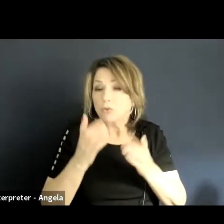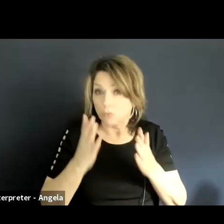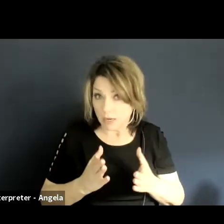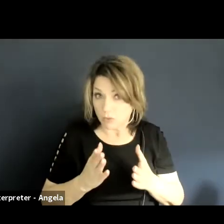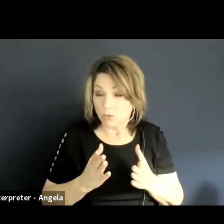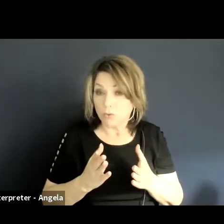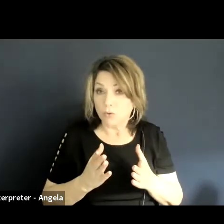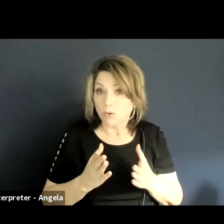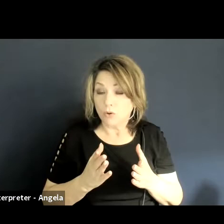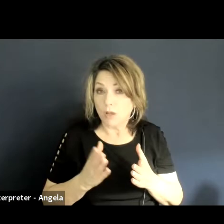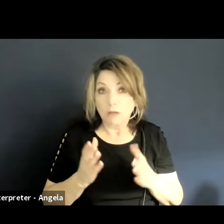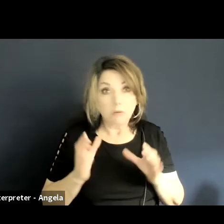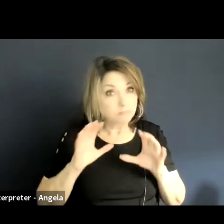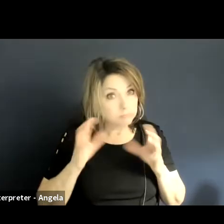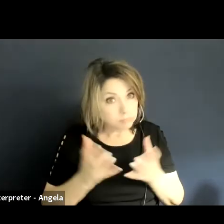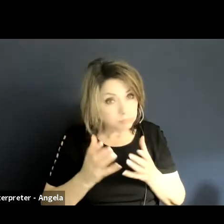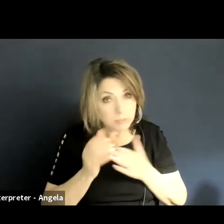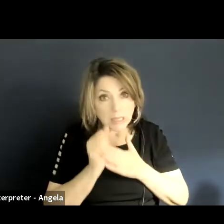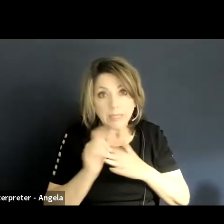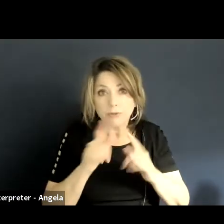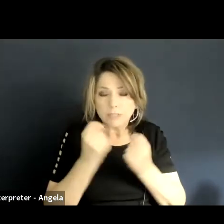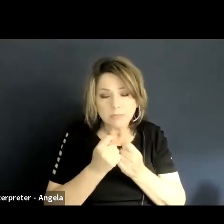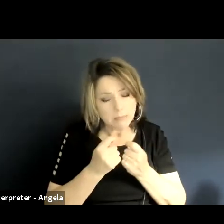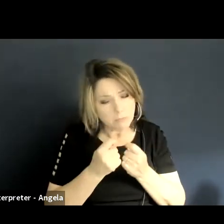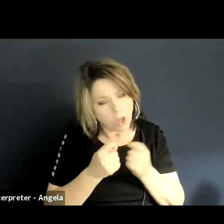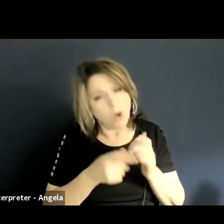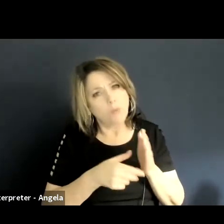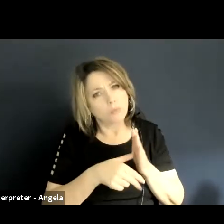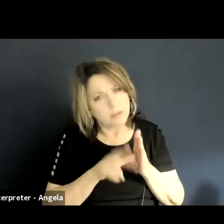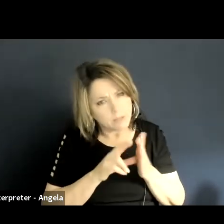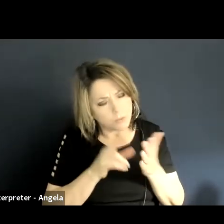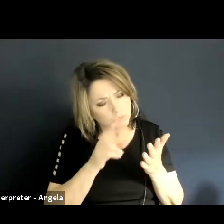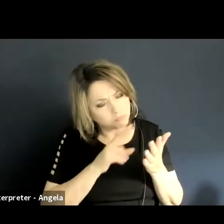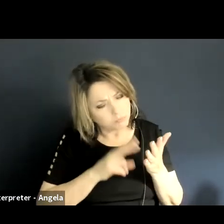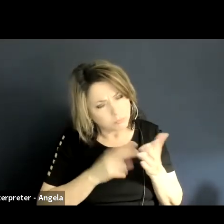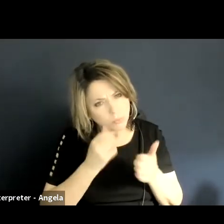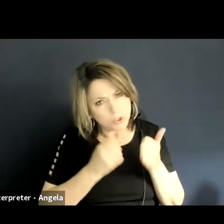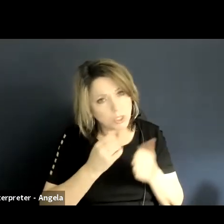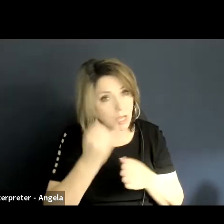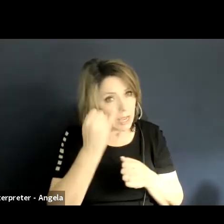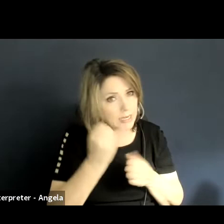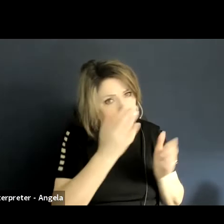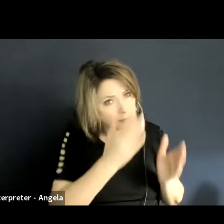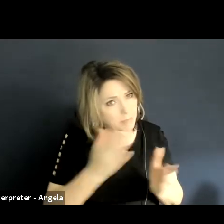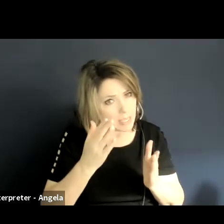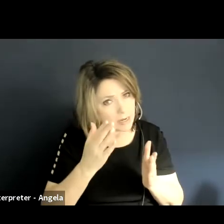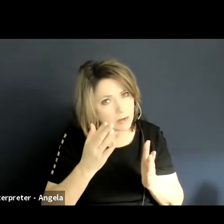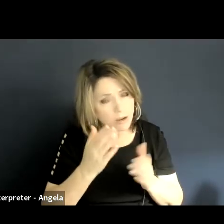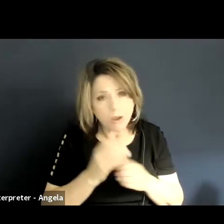whole leadership team, will review it and decide which way it goes. Is it an idea plan or is